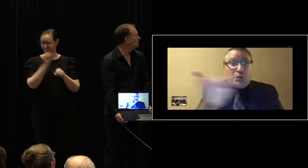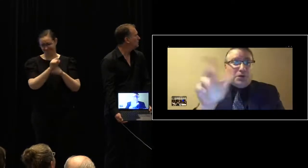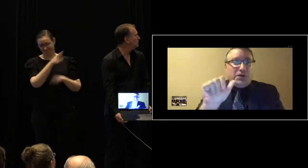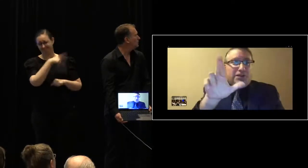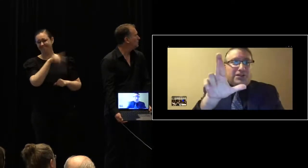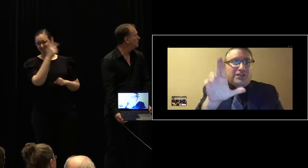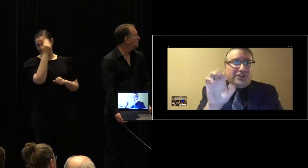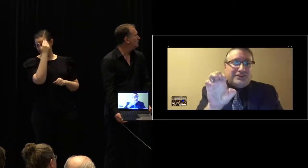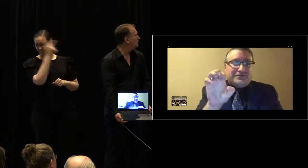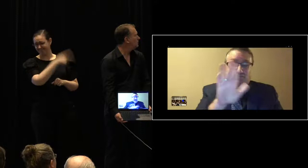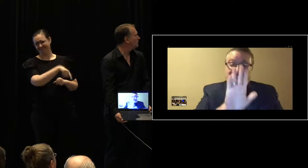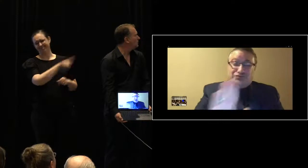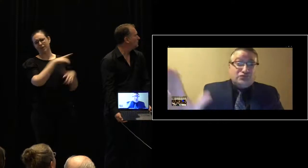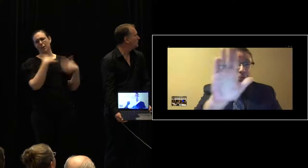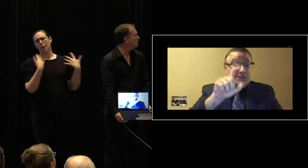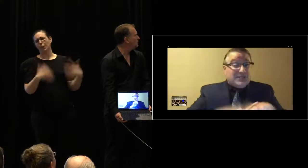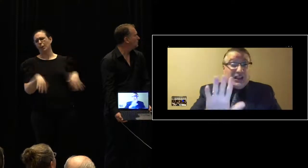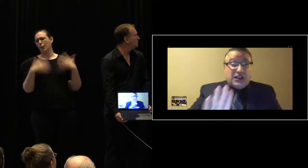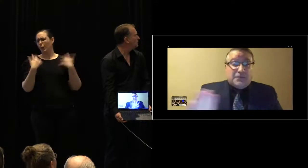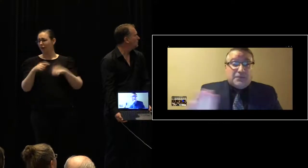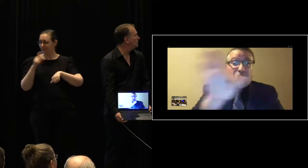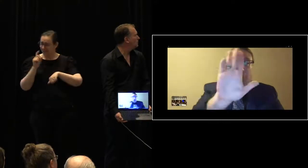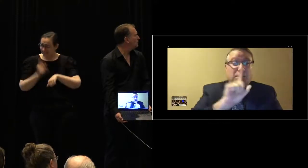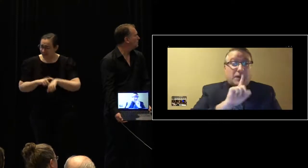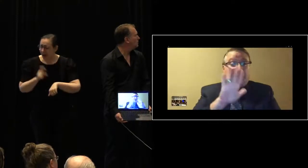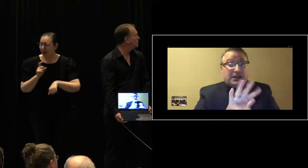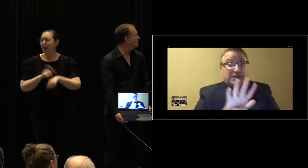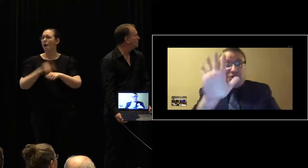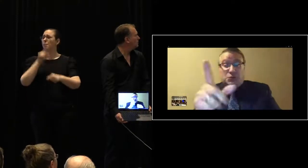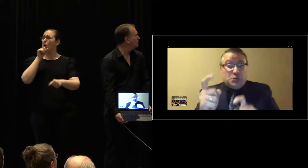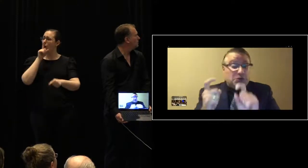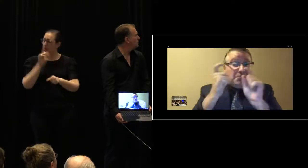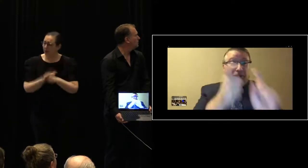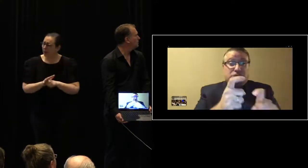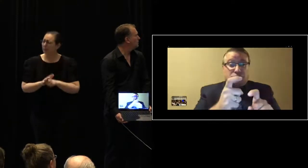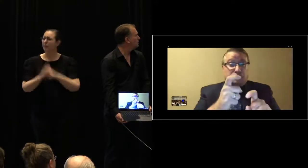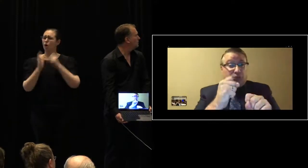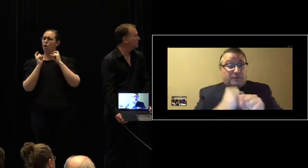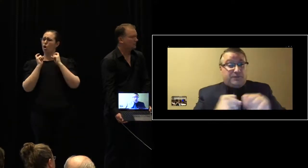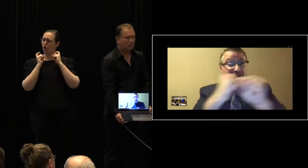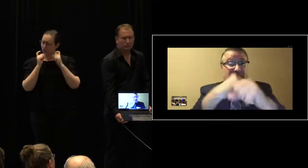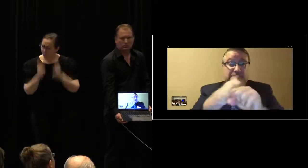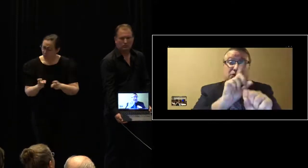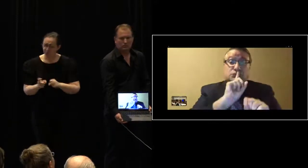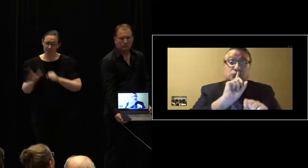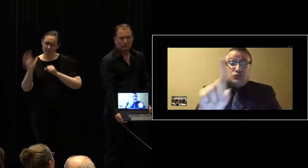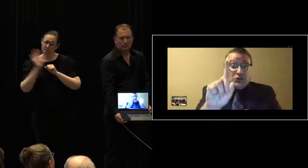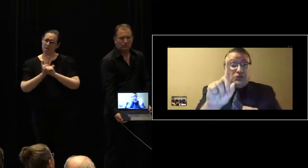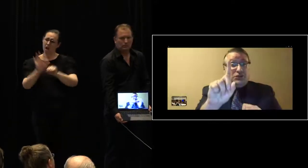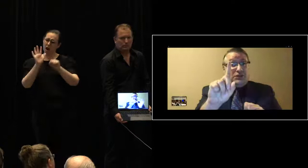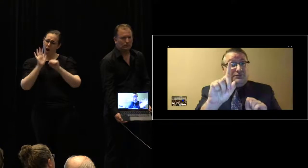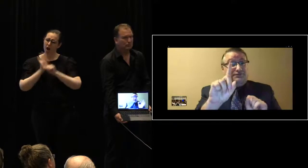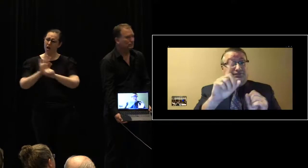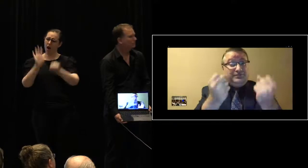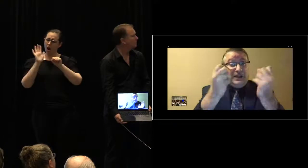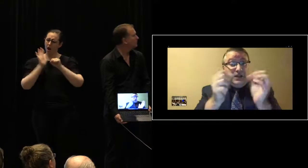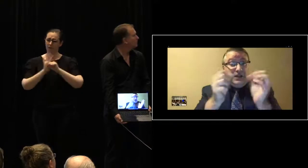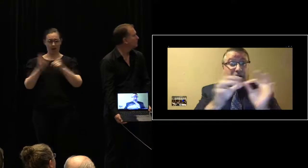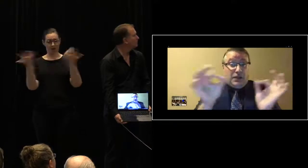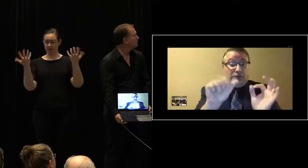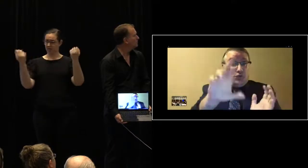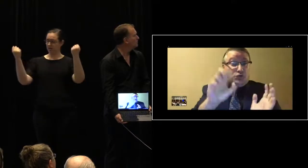for all the people, you all know who you are. Thank you for your time, thank you for your commitment, for your contribution in